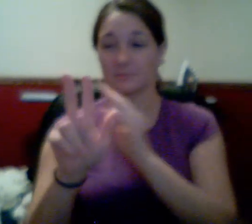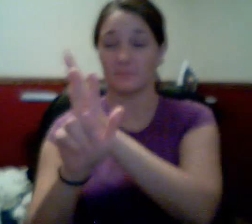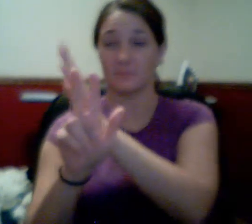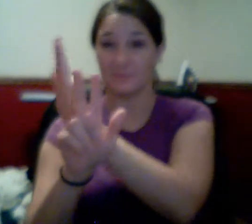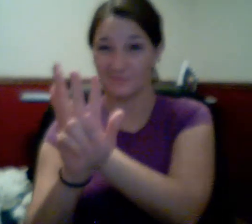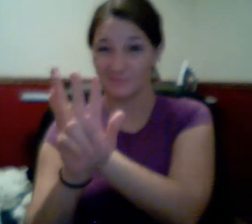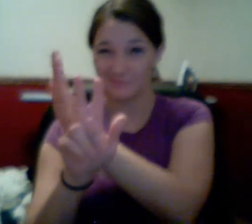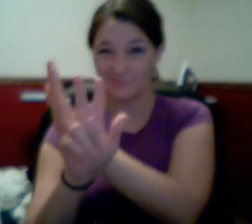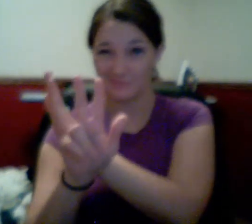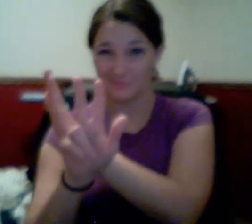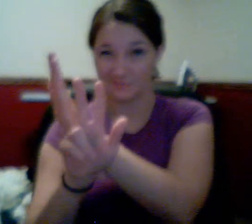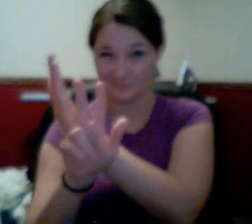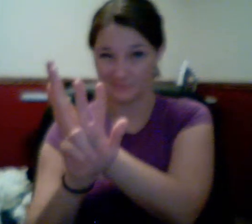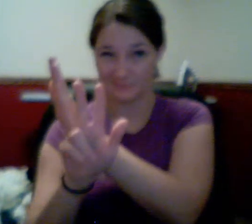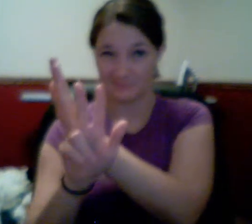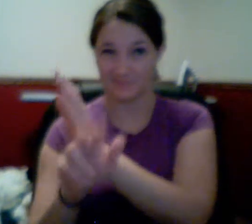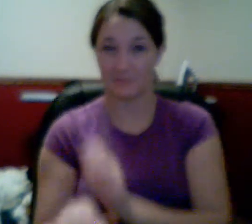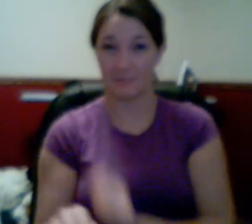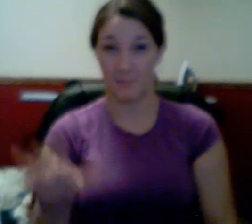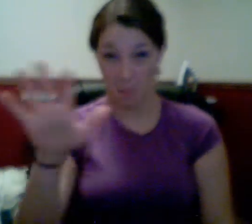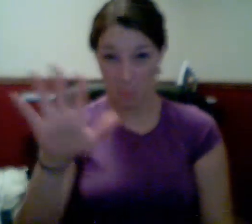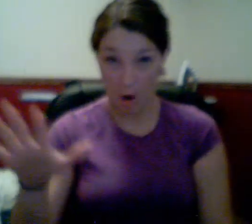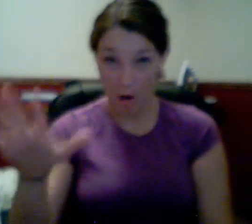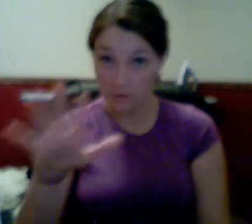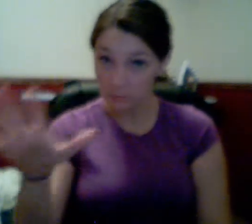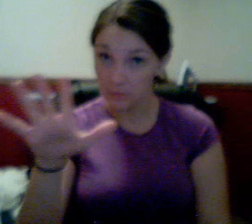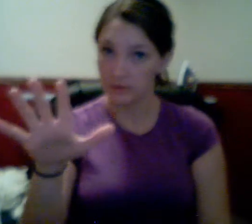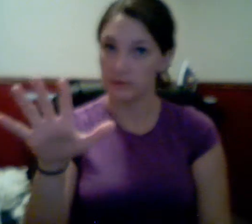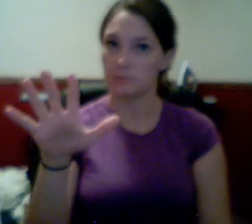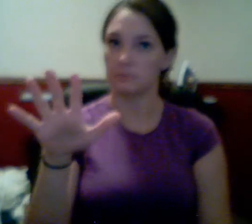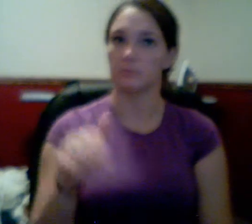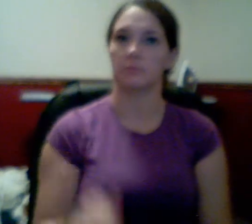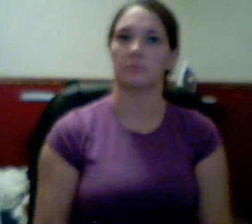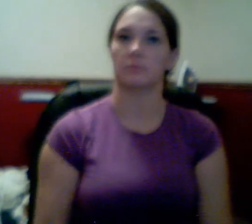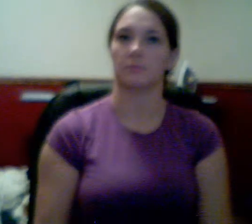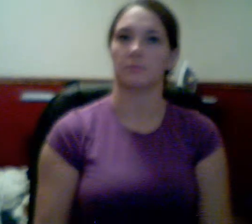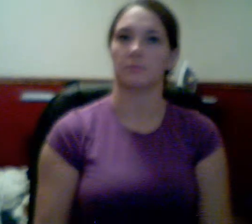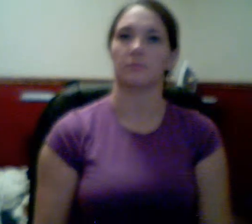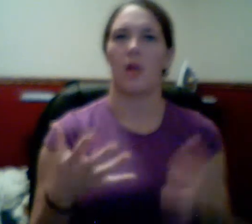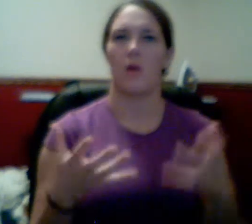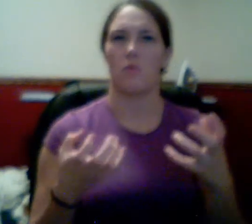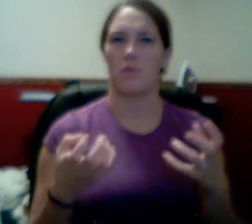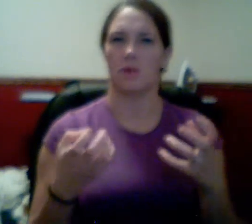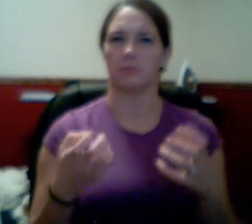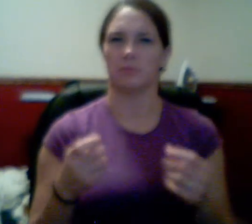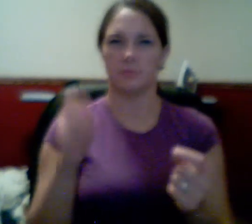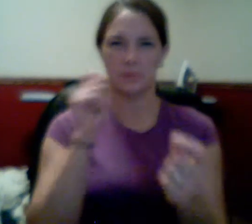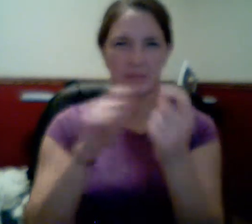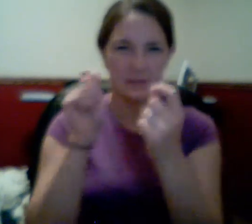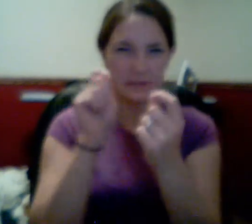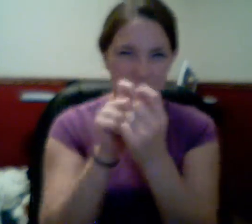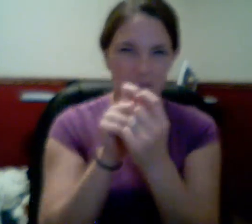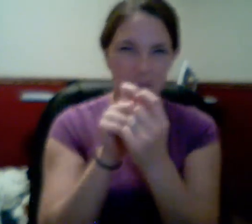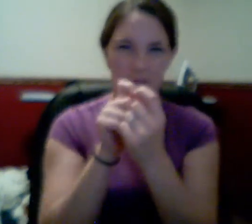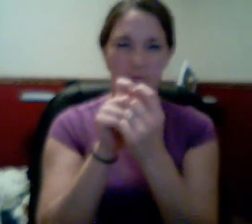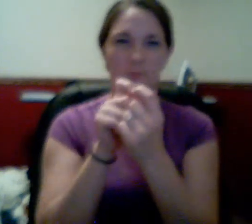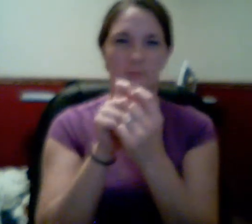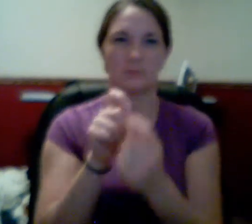just an approximation. I want to say that's really the exact value of pi. So actually, irrational numbers can be represented